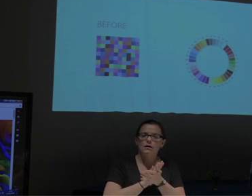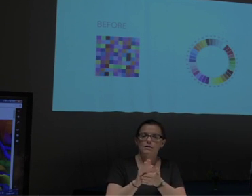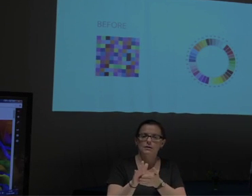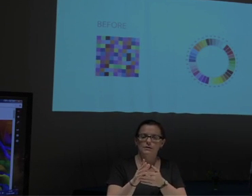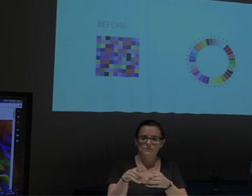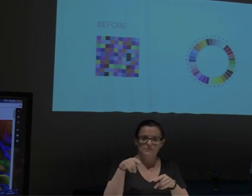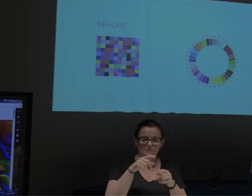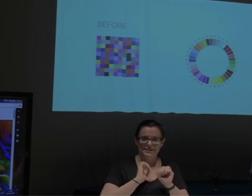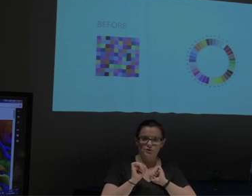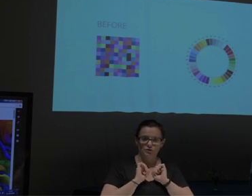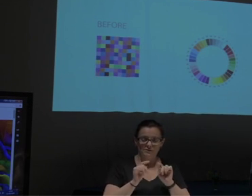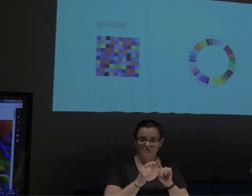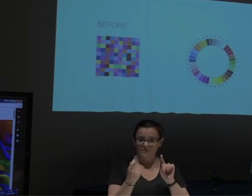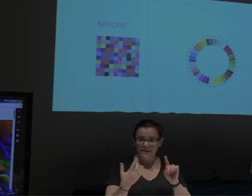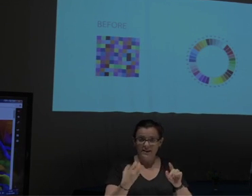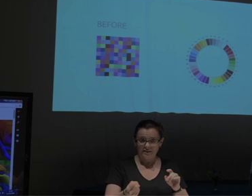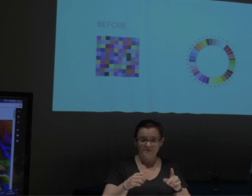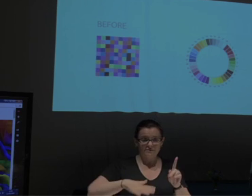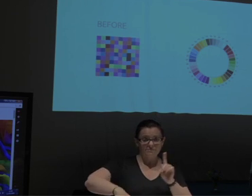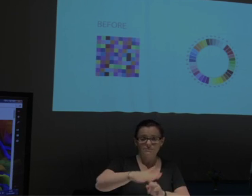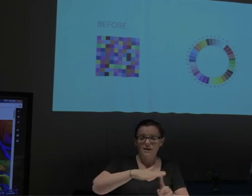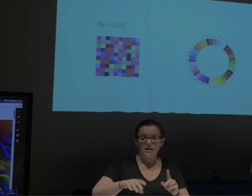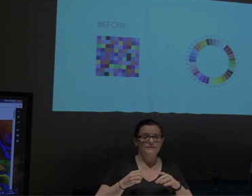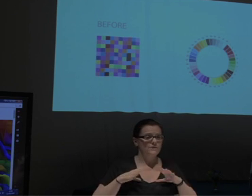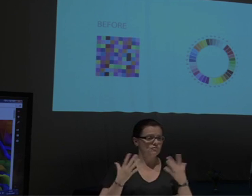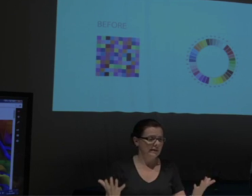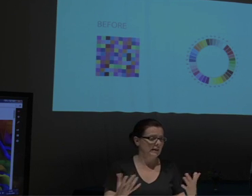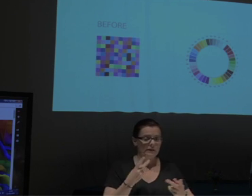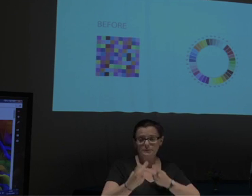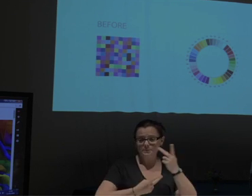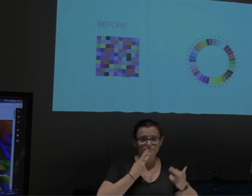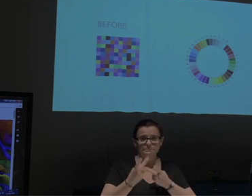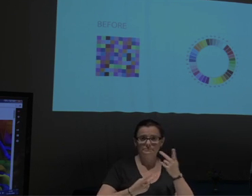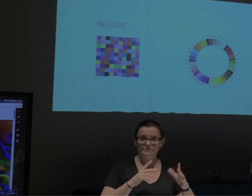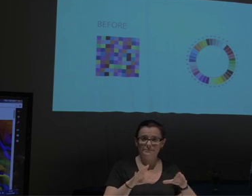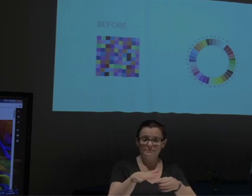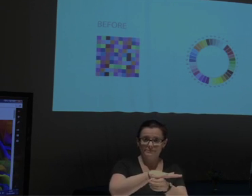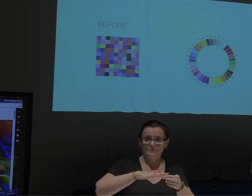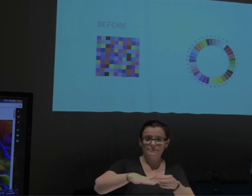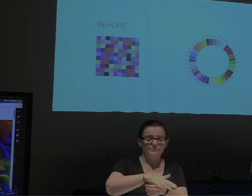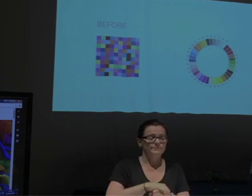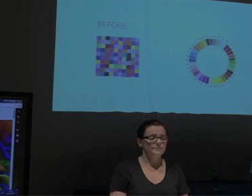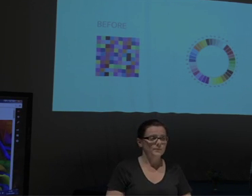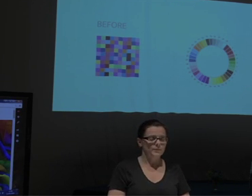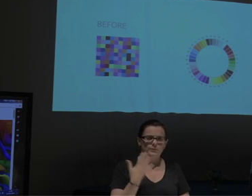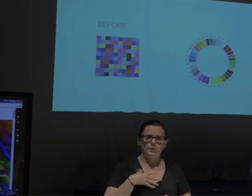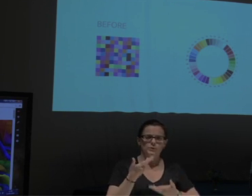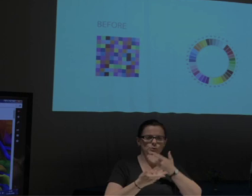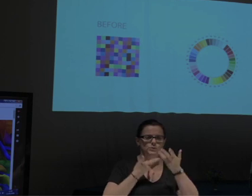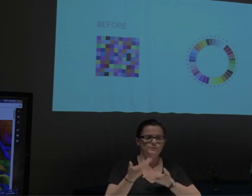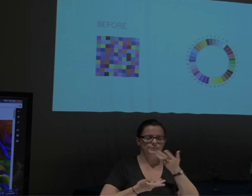which are completely inclusive and free. And I wanted to